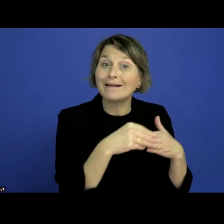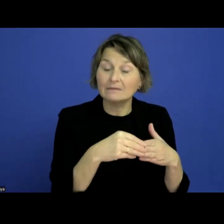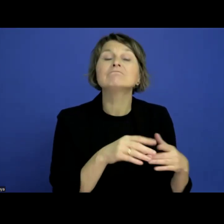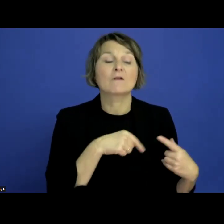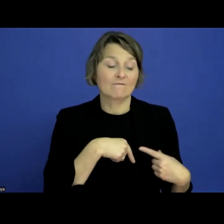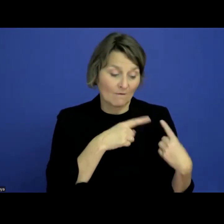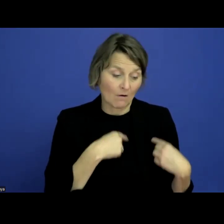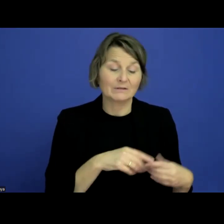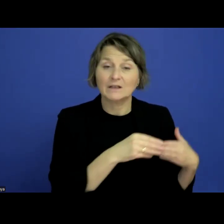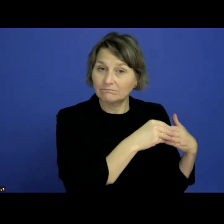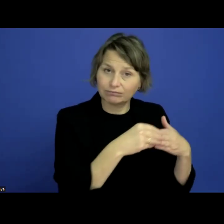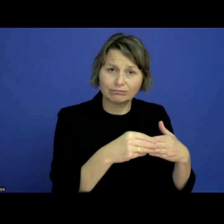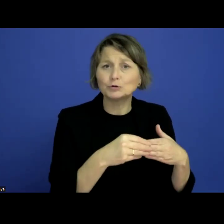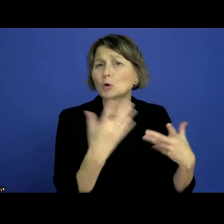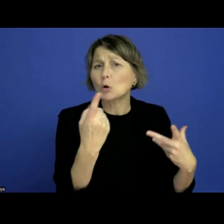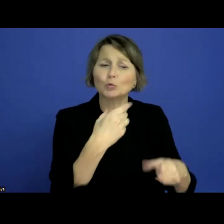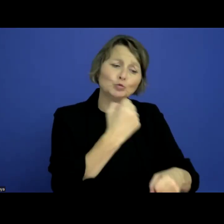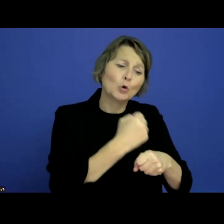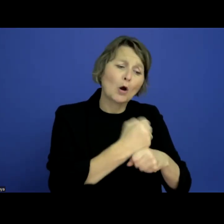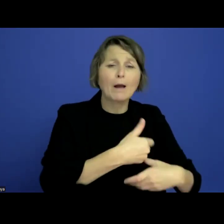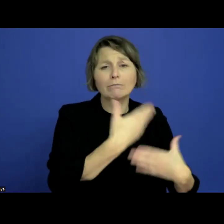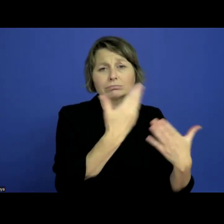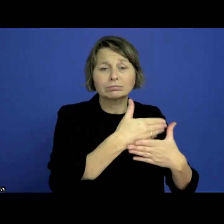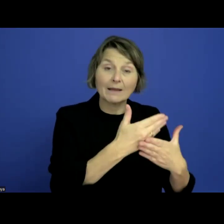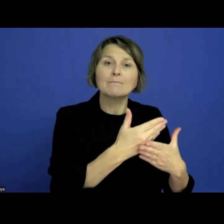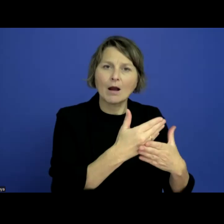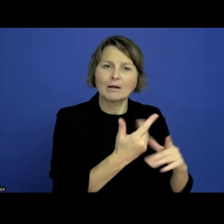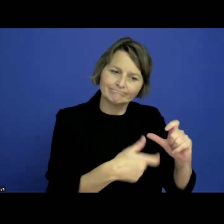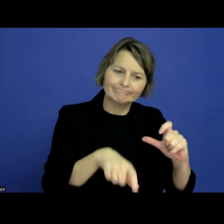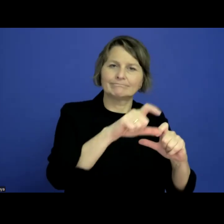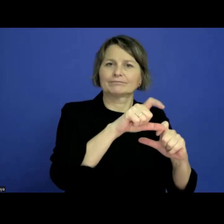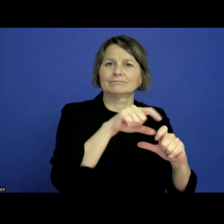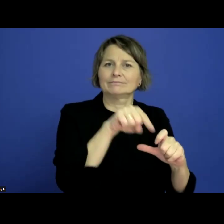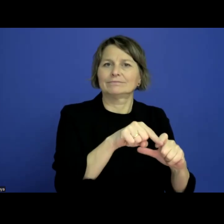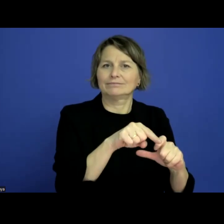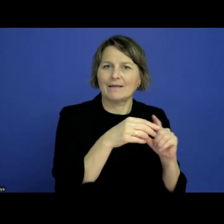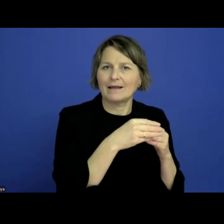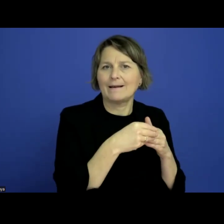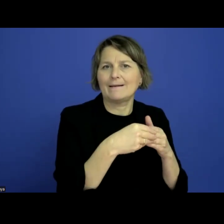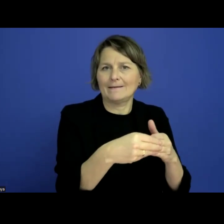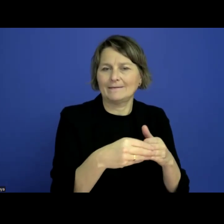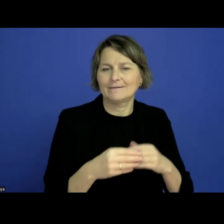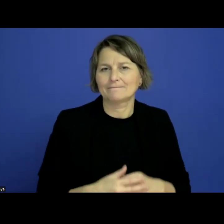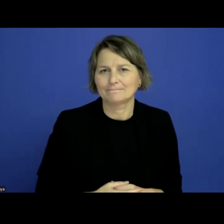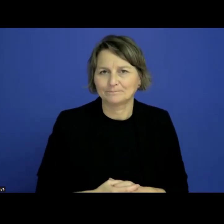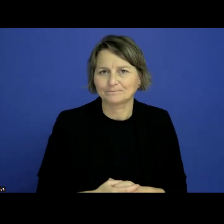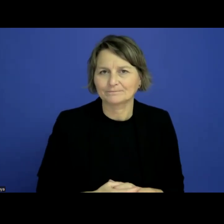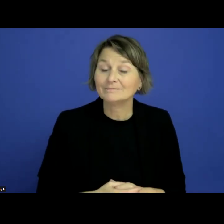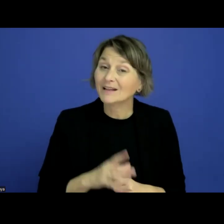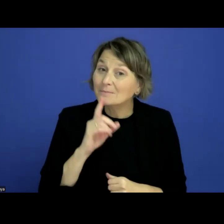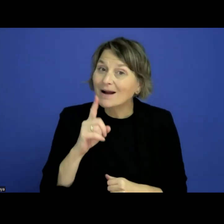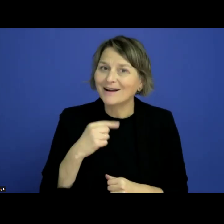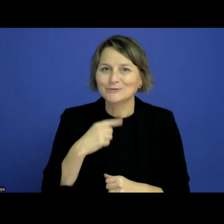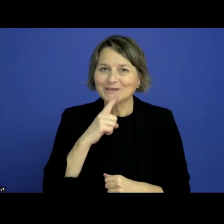do it on top of their daily jobs. But it also meets the structured and strategic support from the